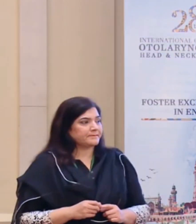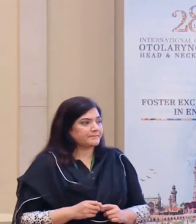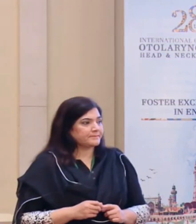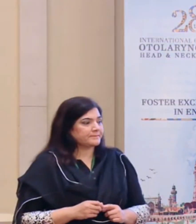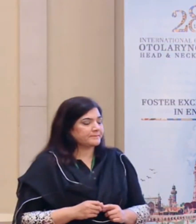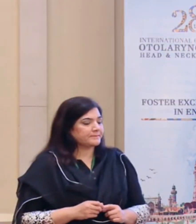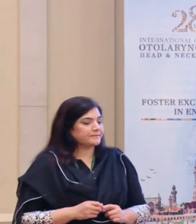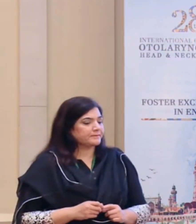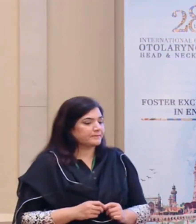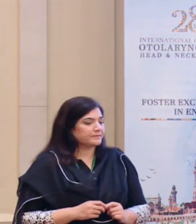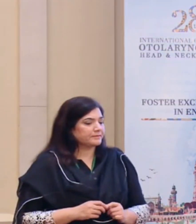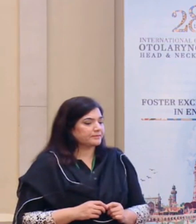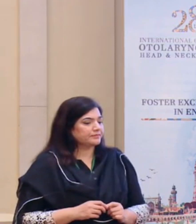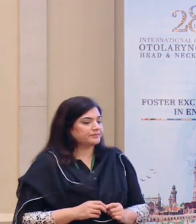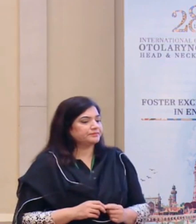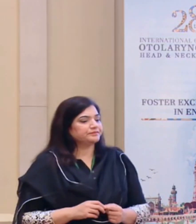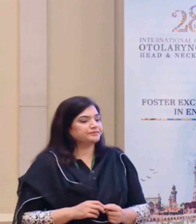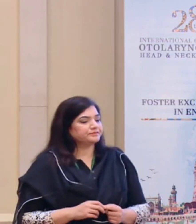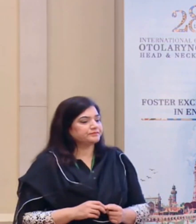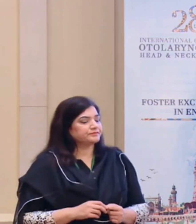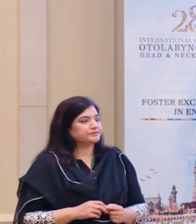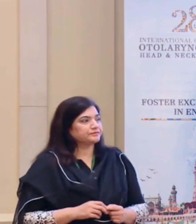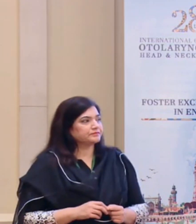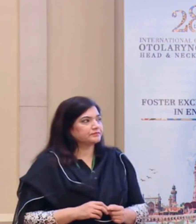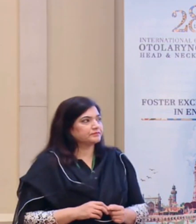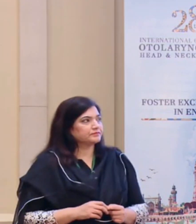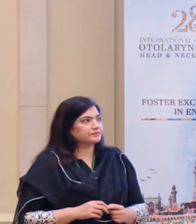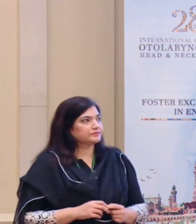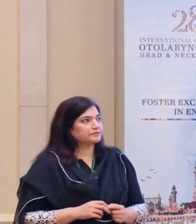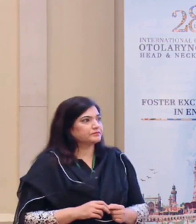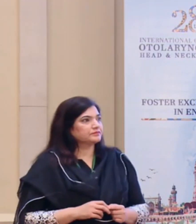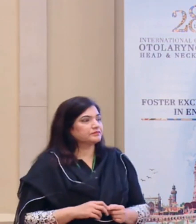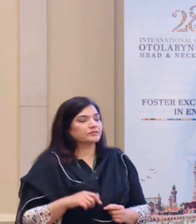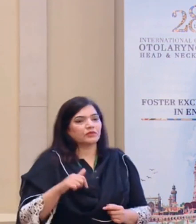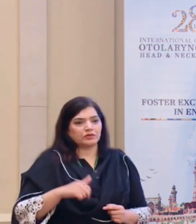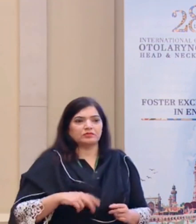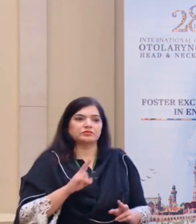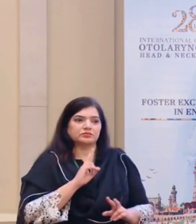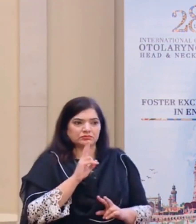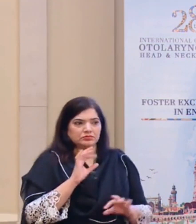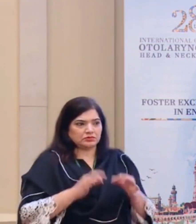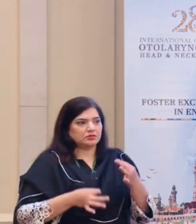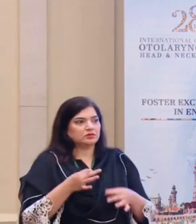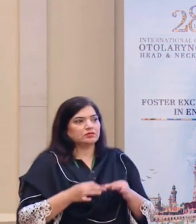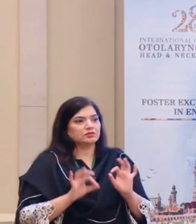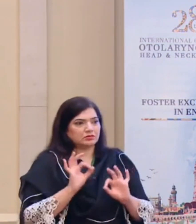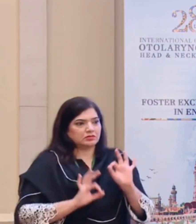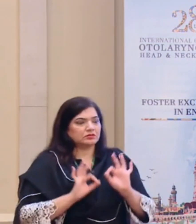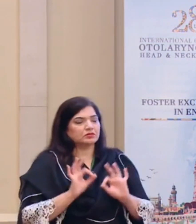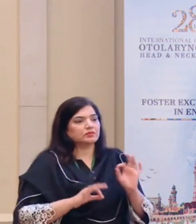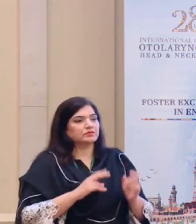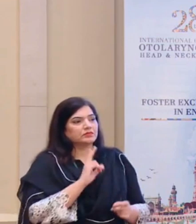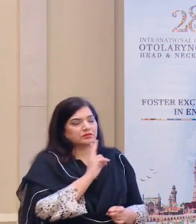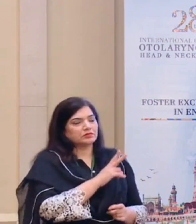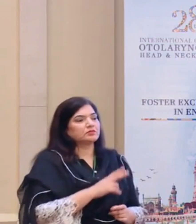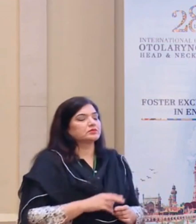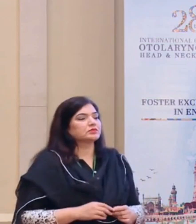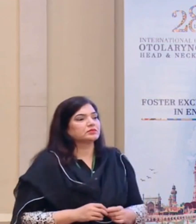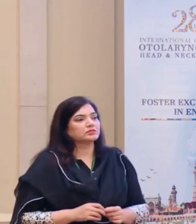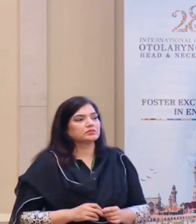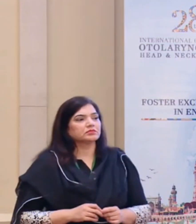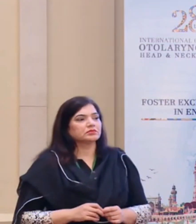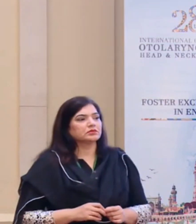For D-class tumours, we do a similar approach to that I've explained, but in addition, as the illustration